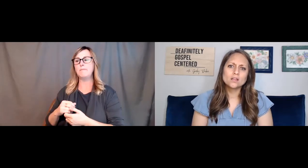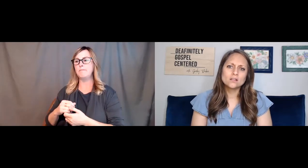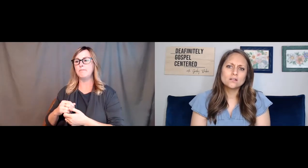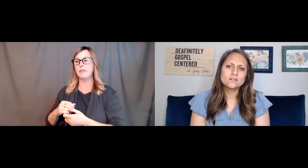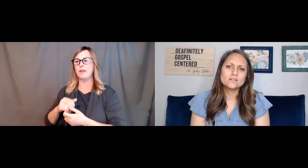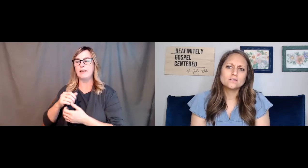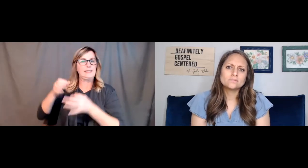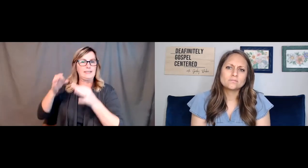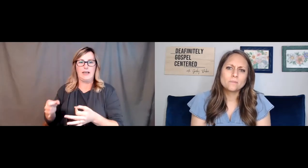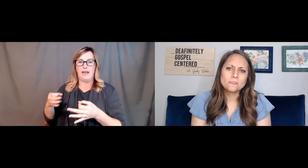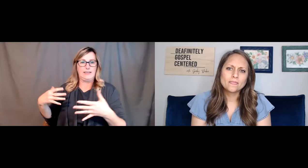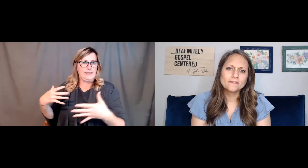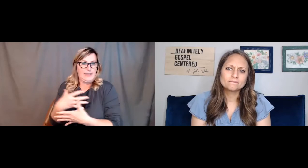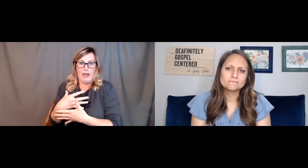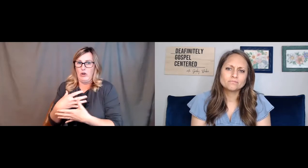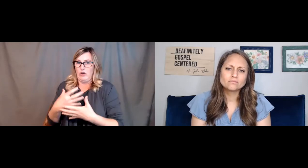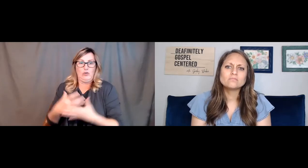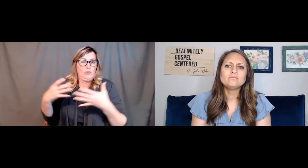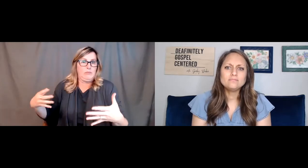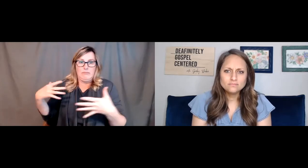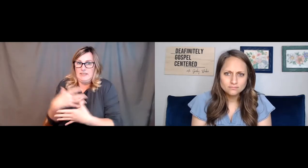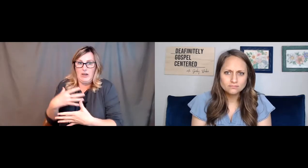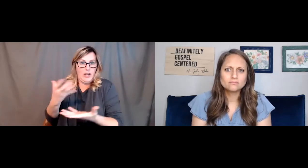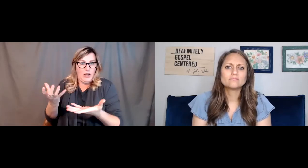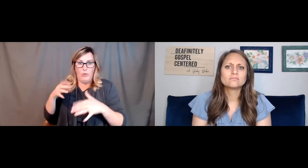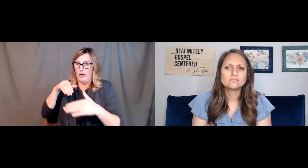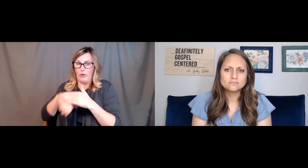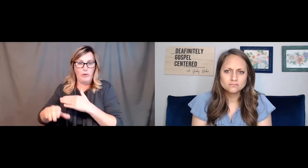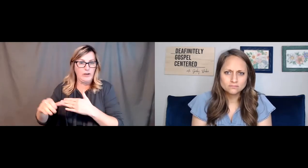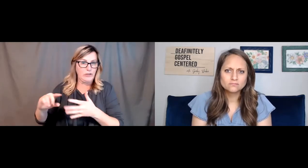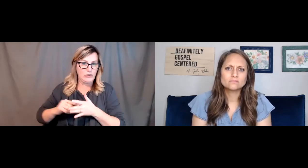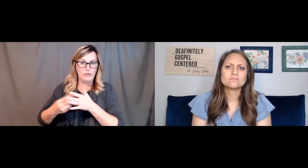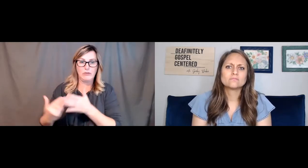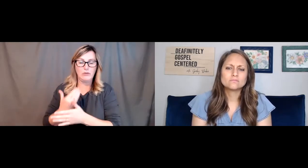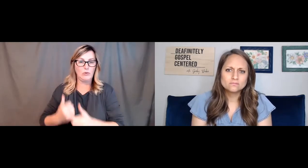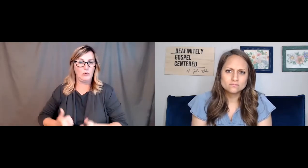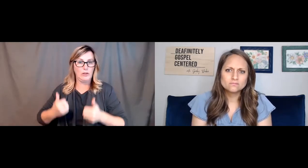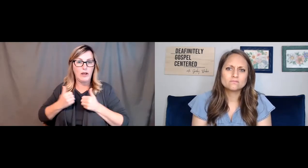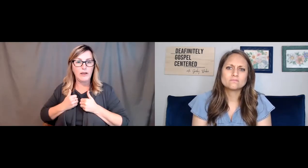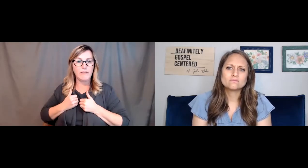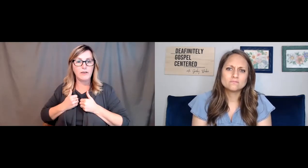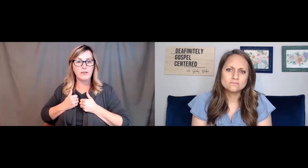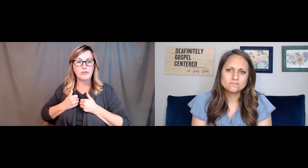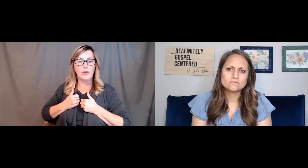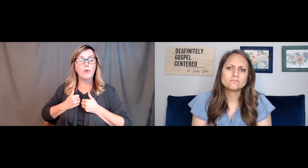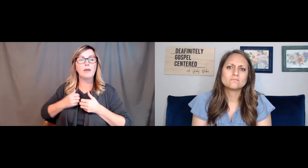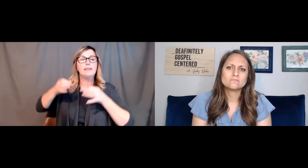God, or they decided they were too fearful. They didn't want to start a new